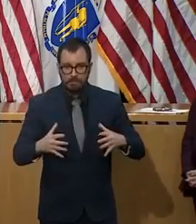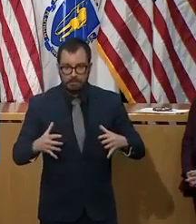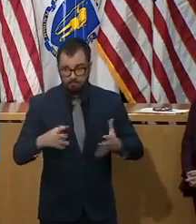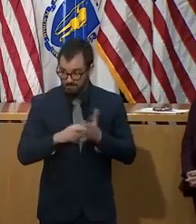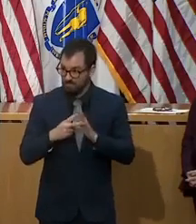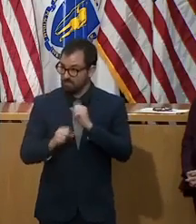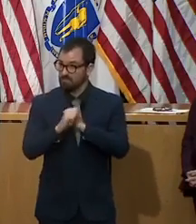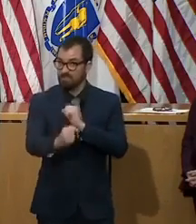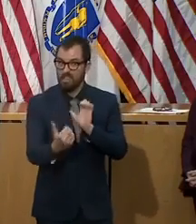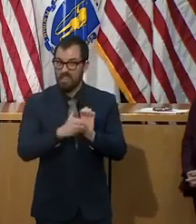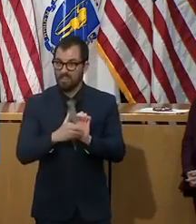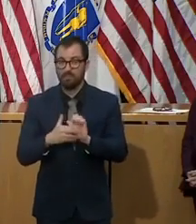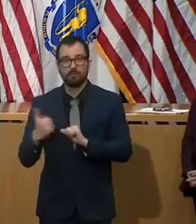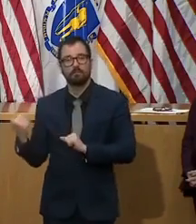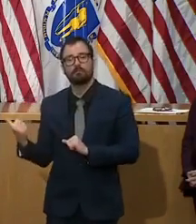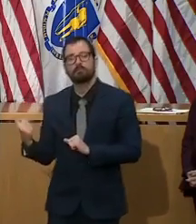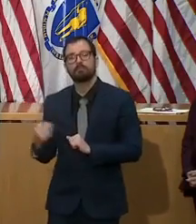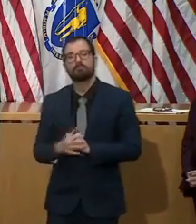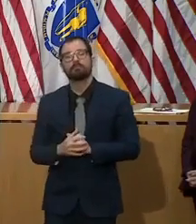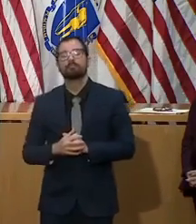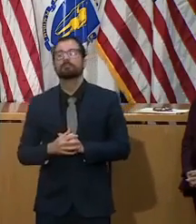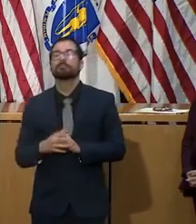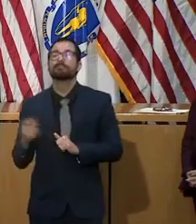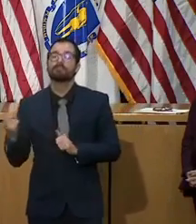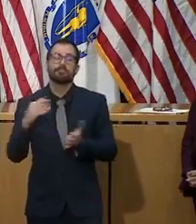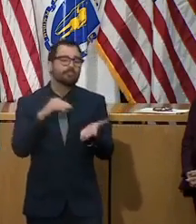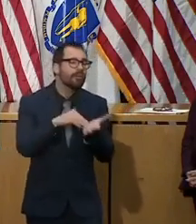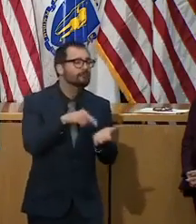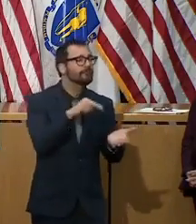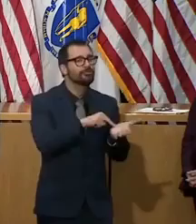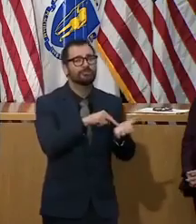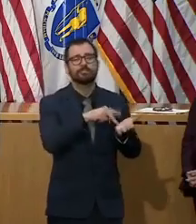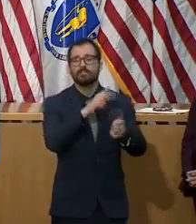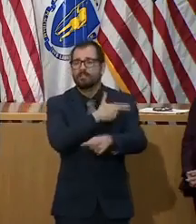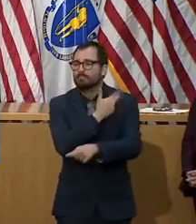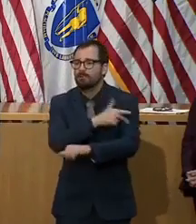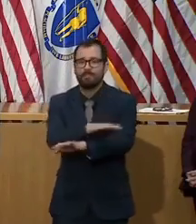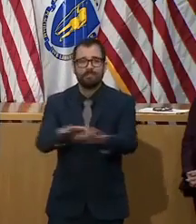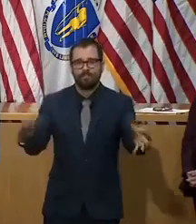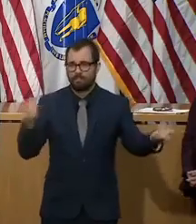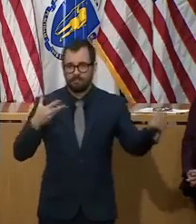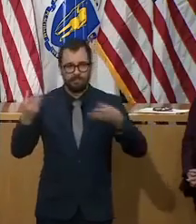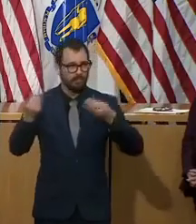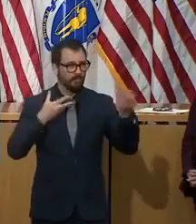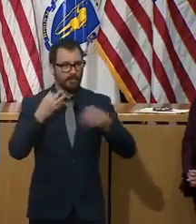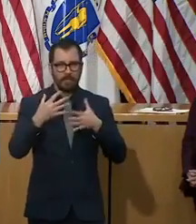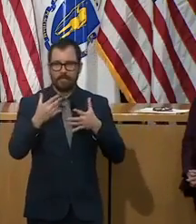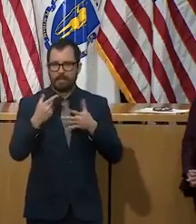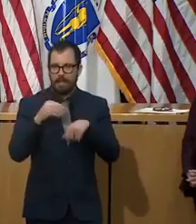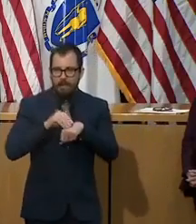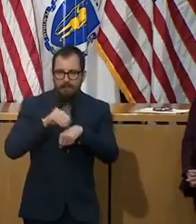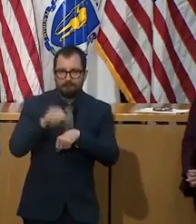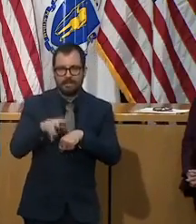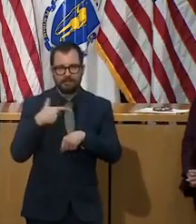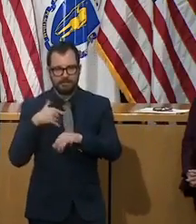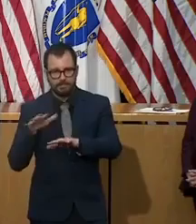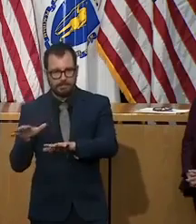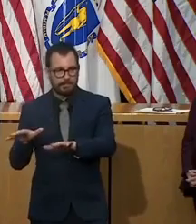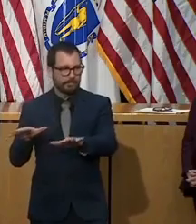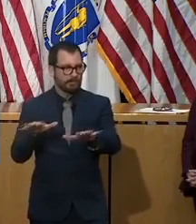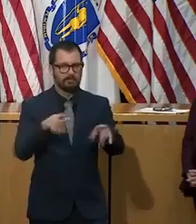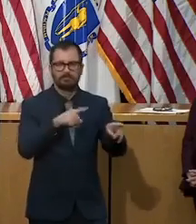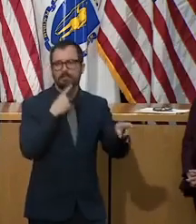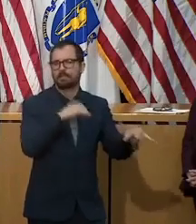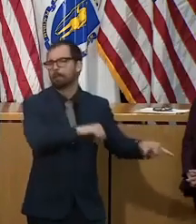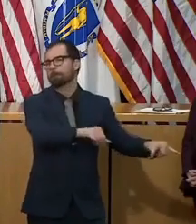recommendations and providing guidance on this has said is that until you see some downward trends for